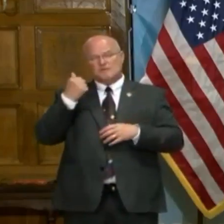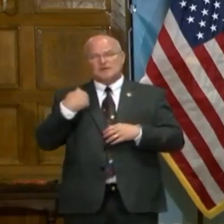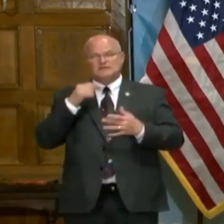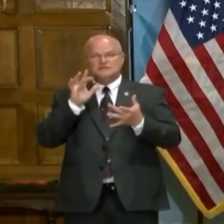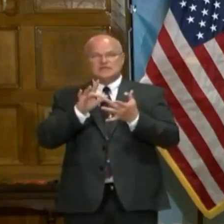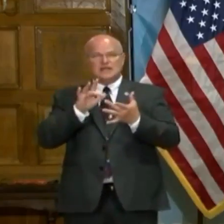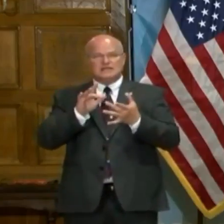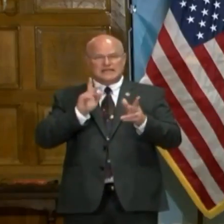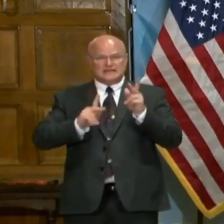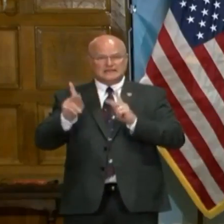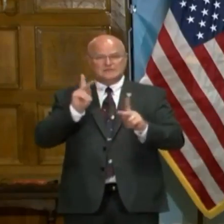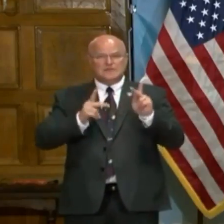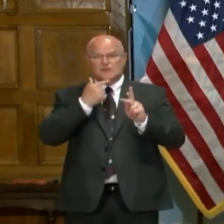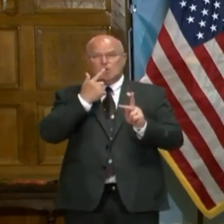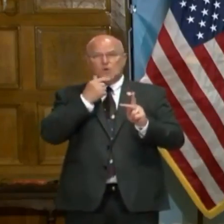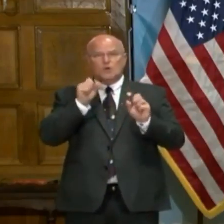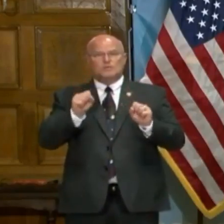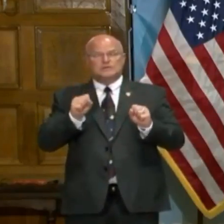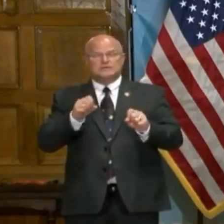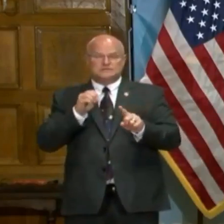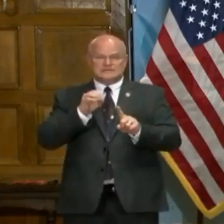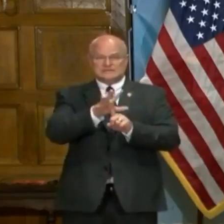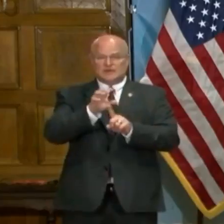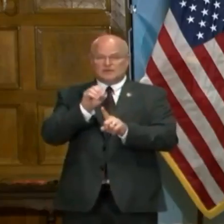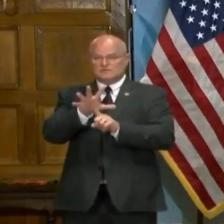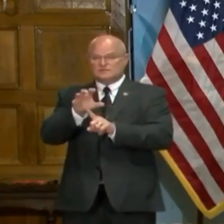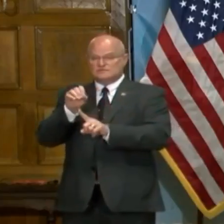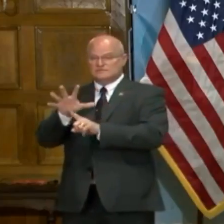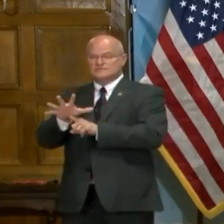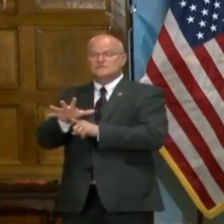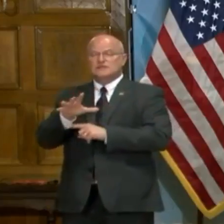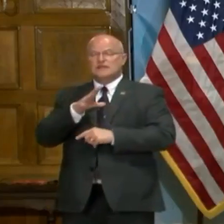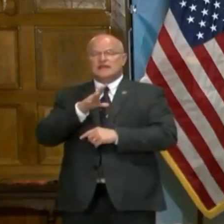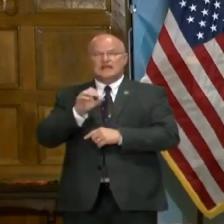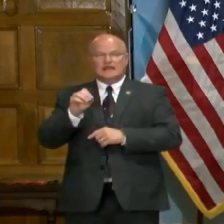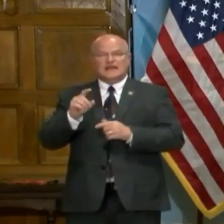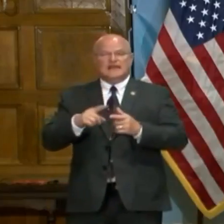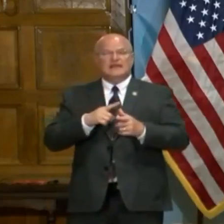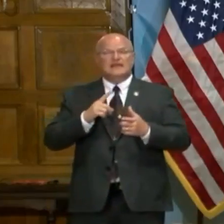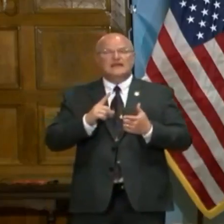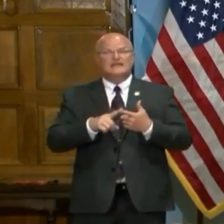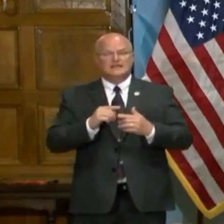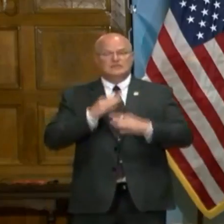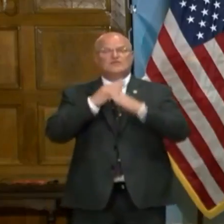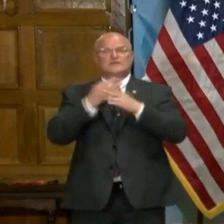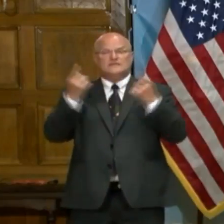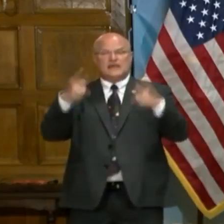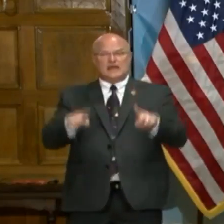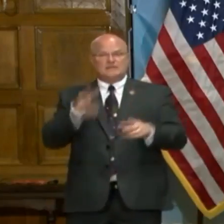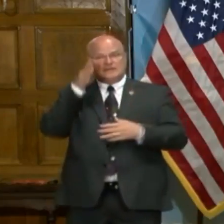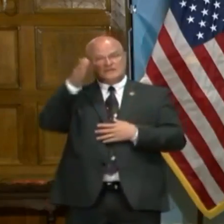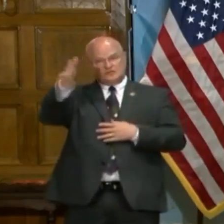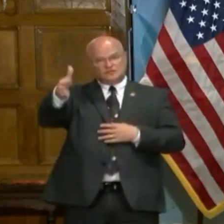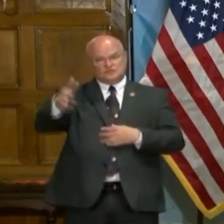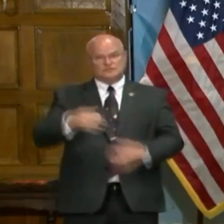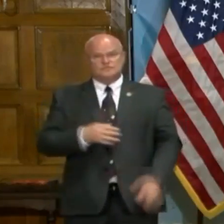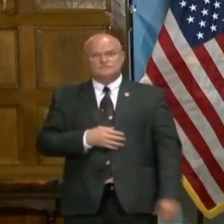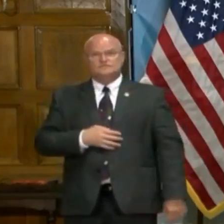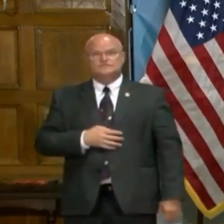to contact those who have potentially been exposed and to prevent this from happening in the future.